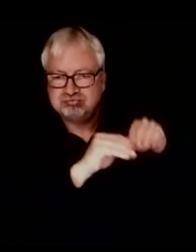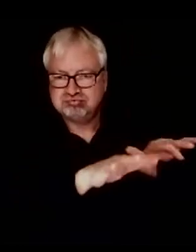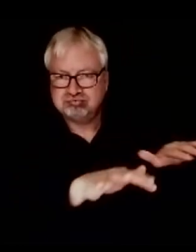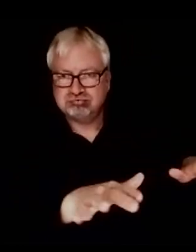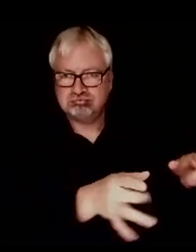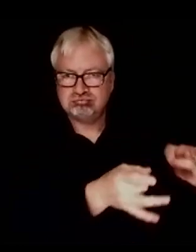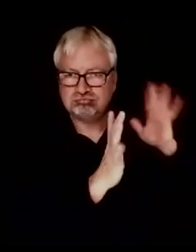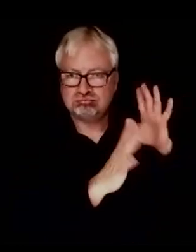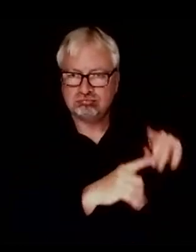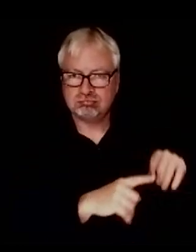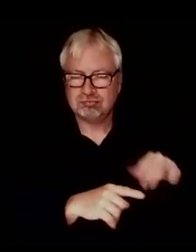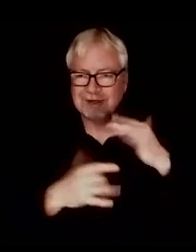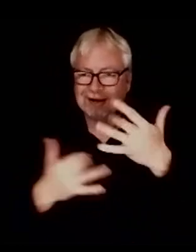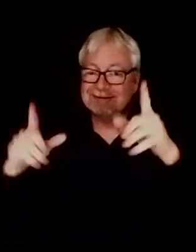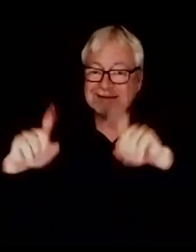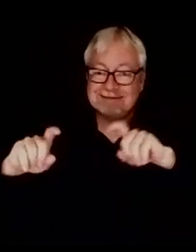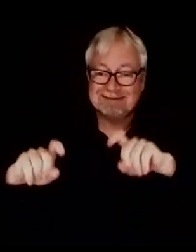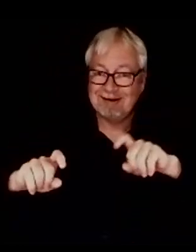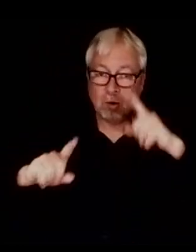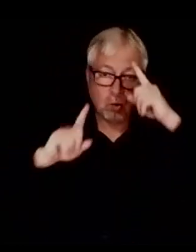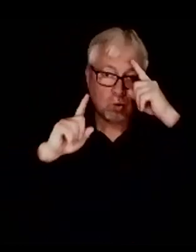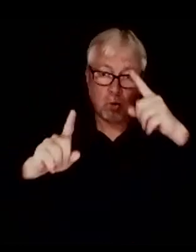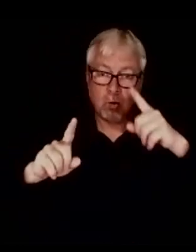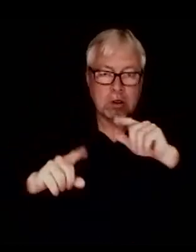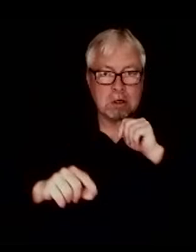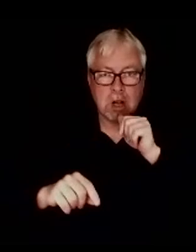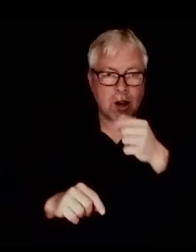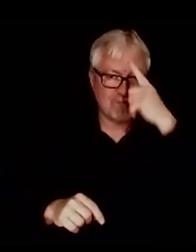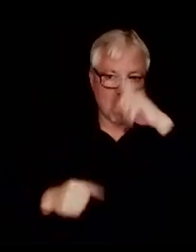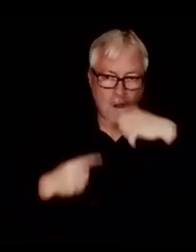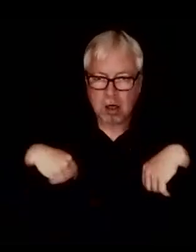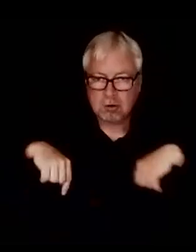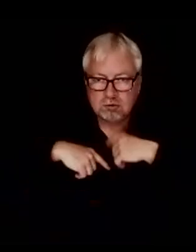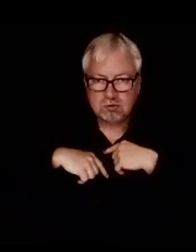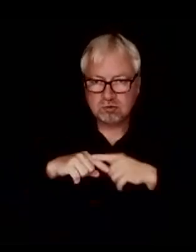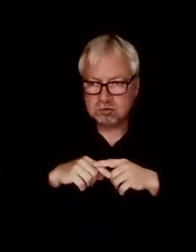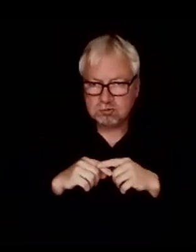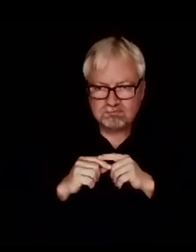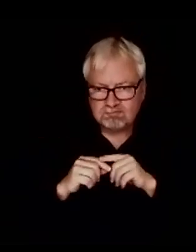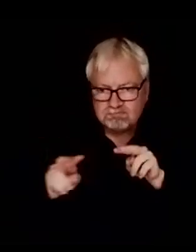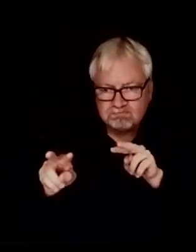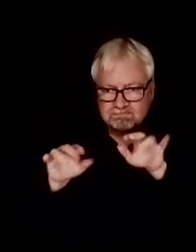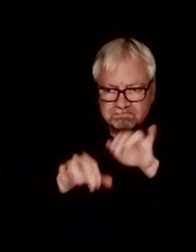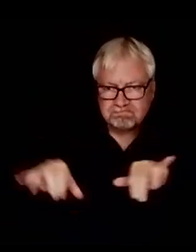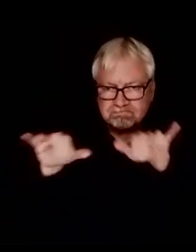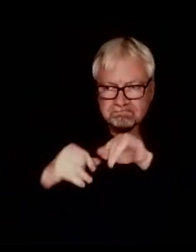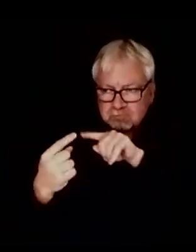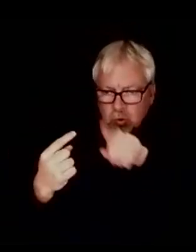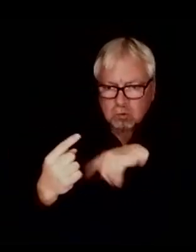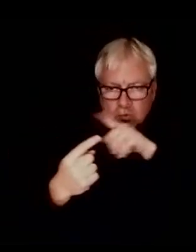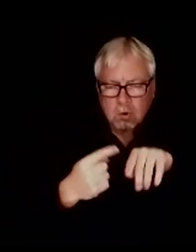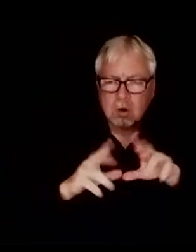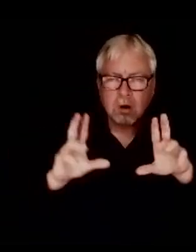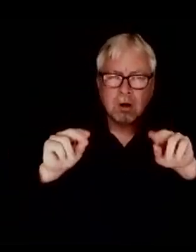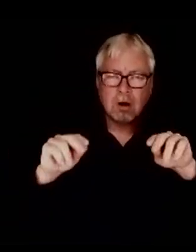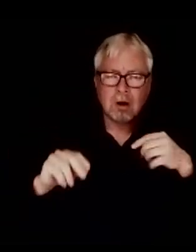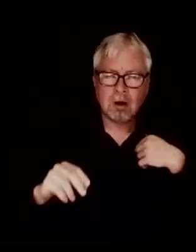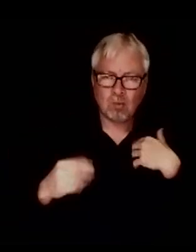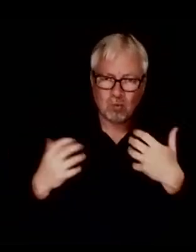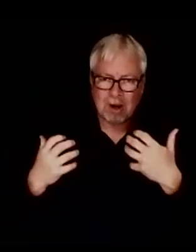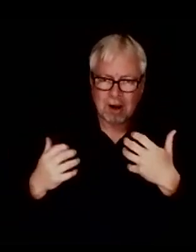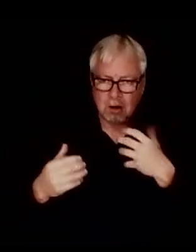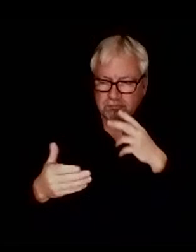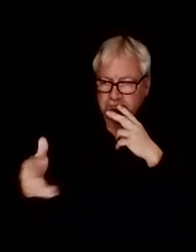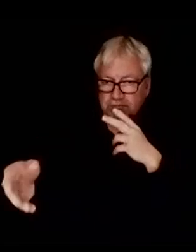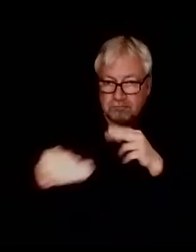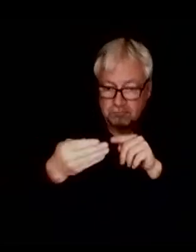us into a circular do loop, but rather to identify those cases so that we can intervene and, slow